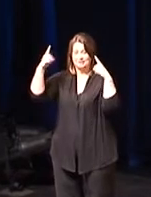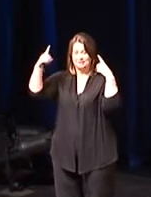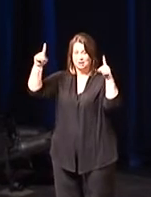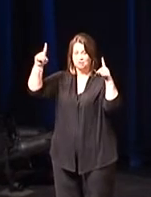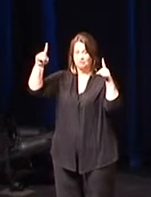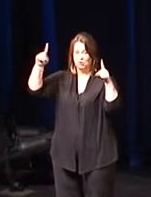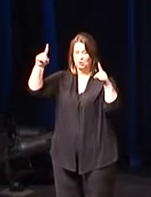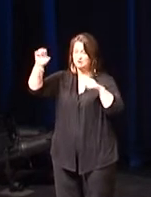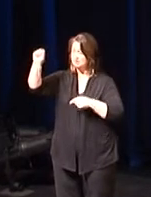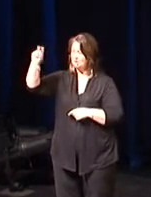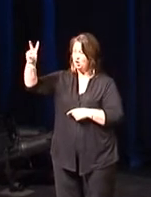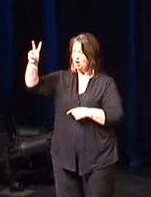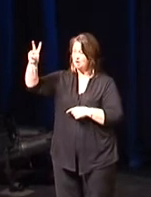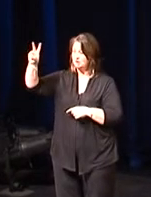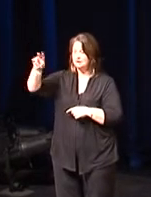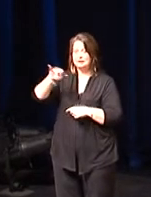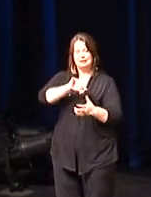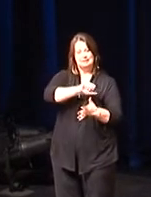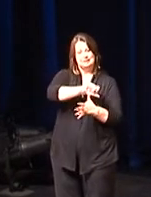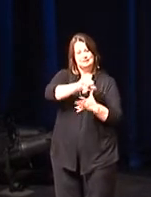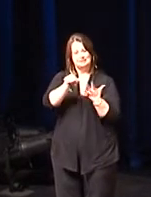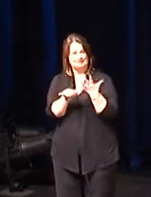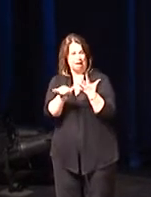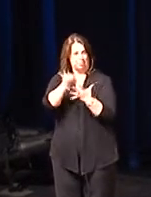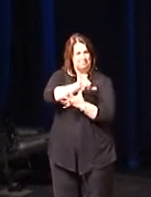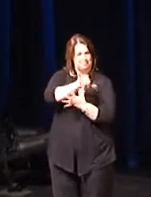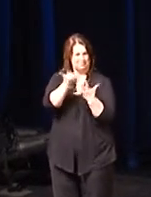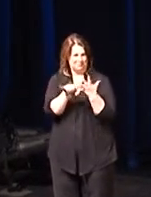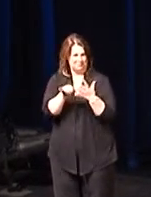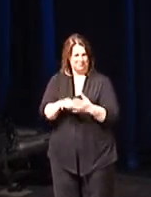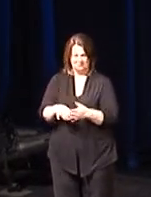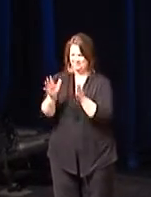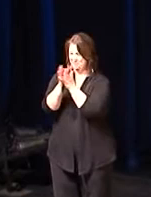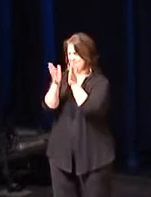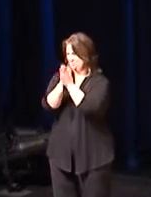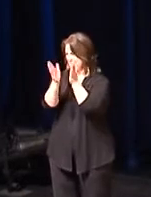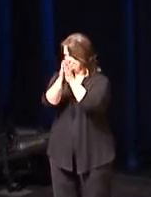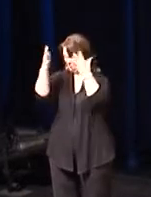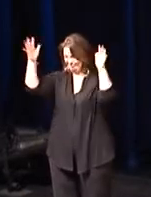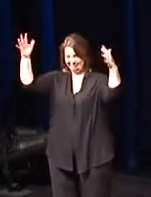they are the same thing. And